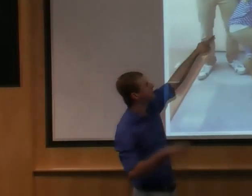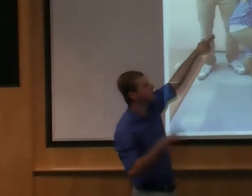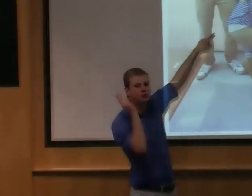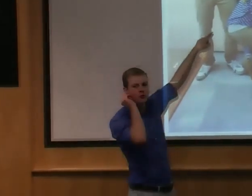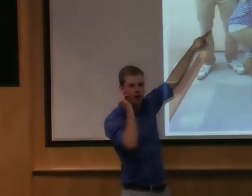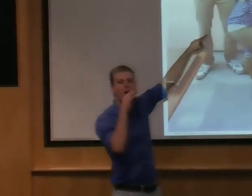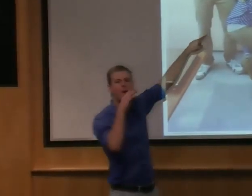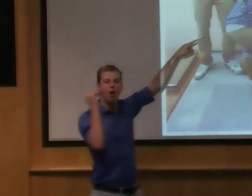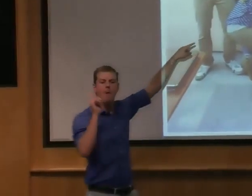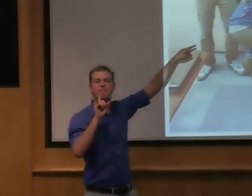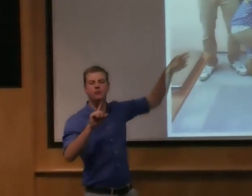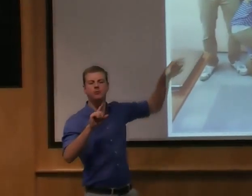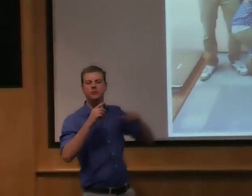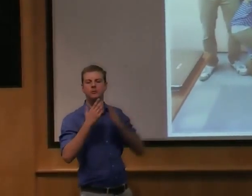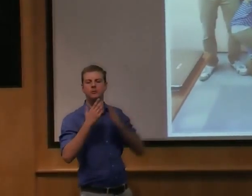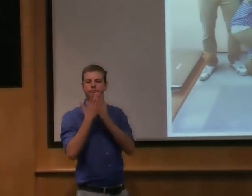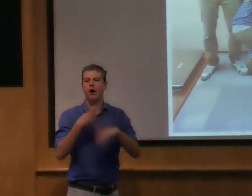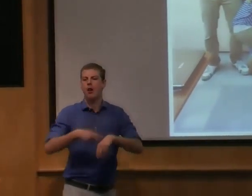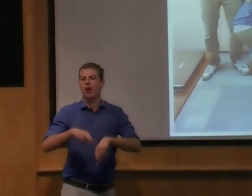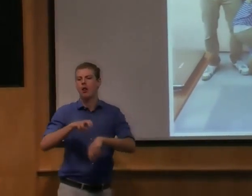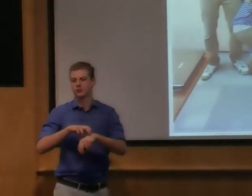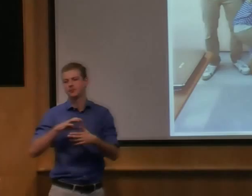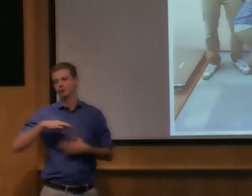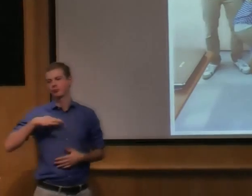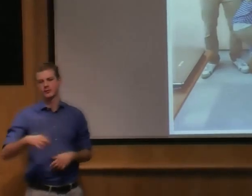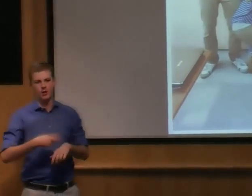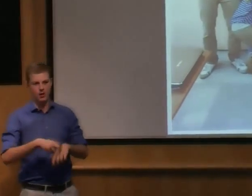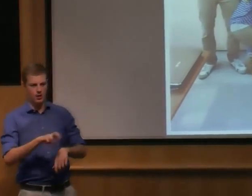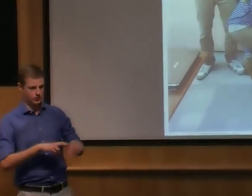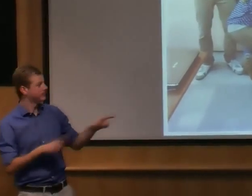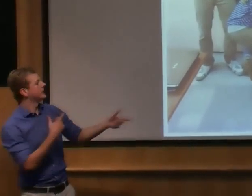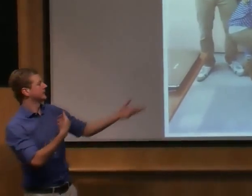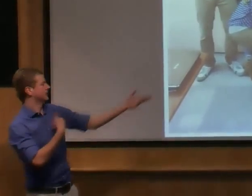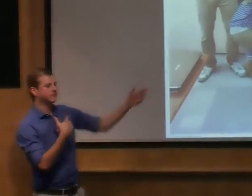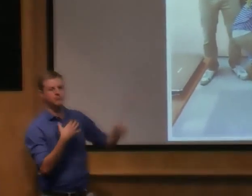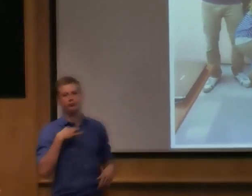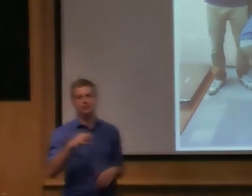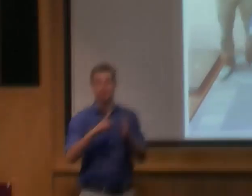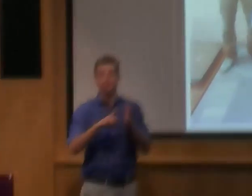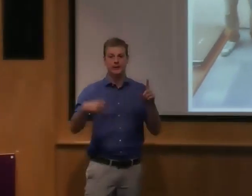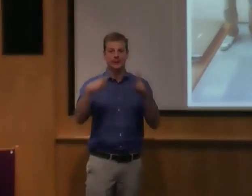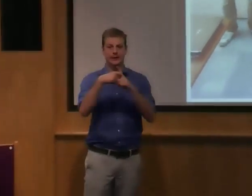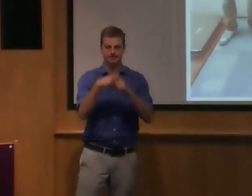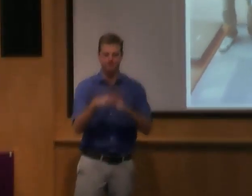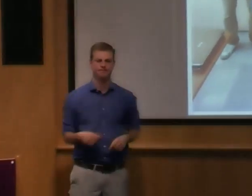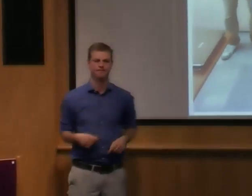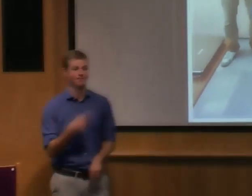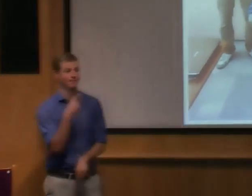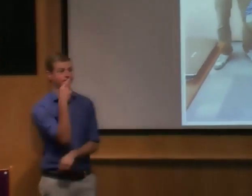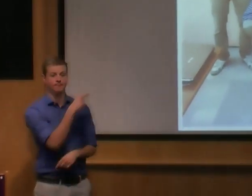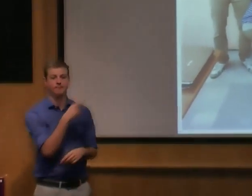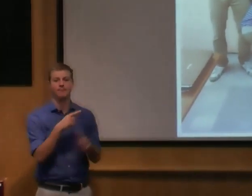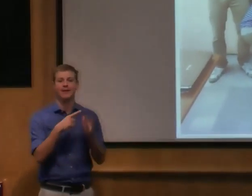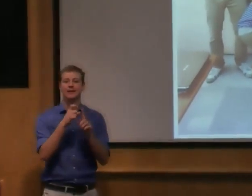Belgium, and Sophia as well. And we've also got an Irish representative as well, and I was representing